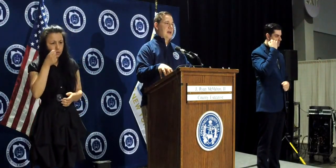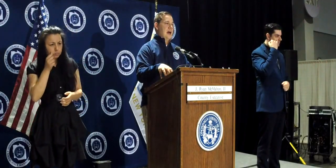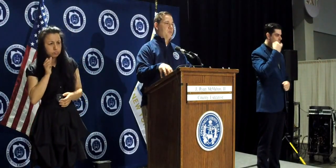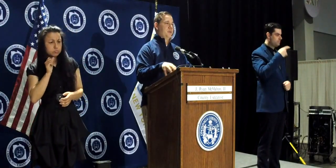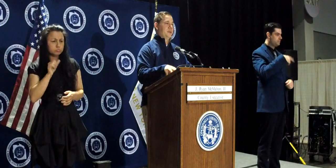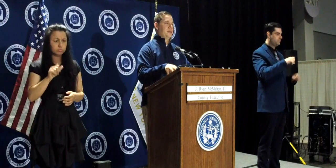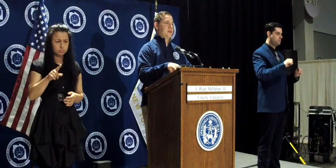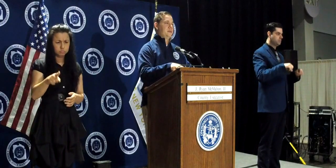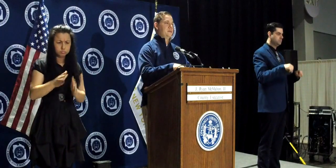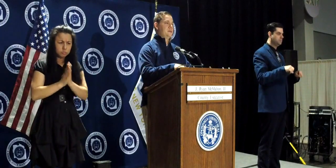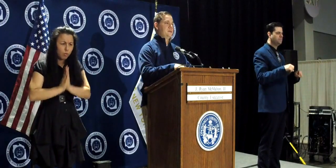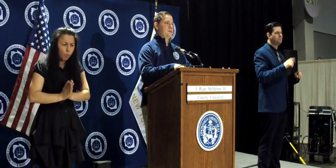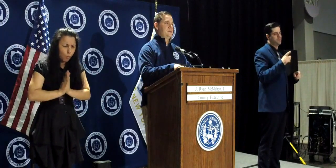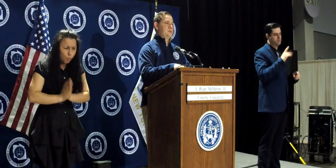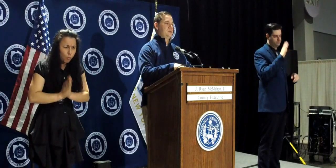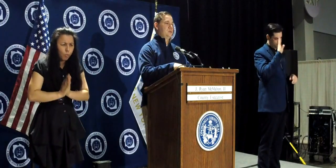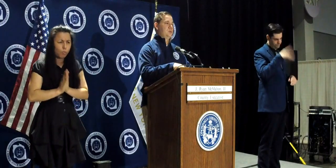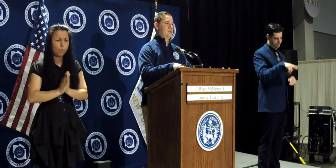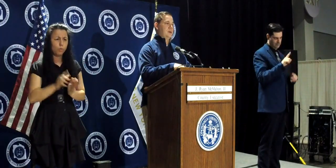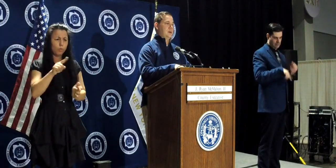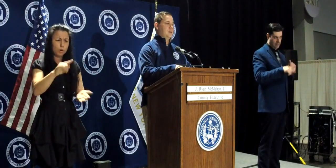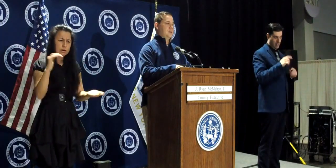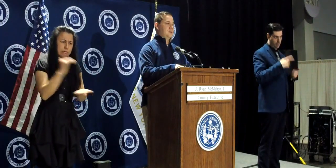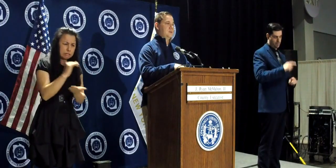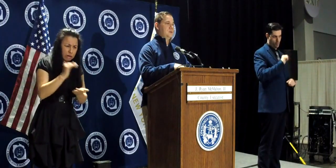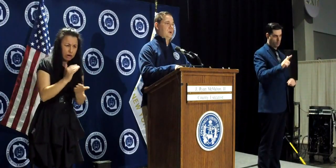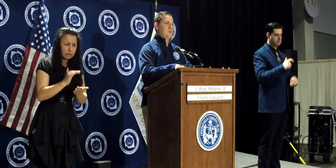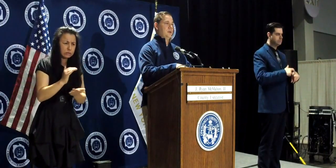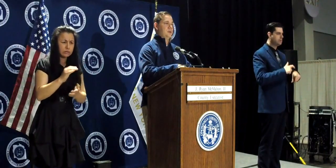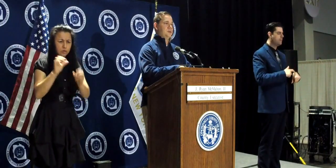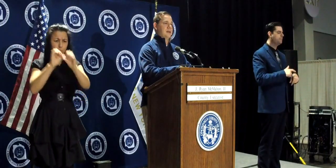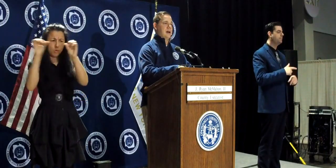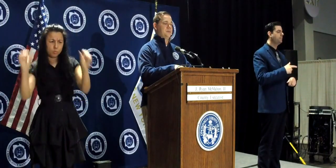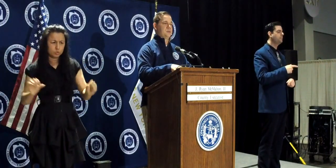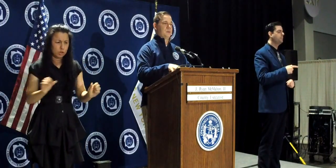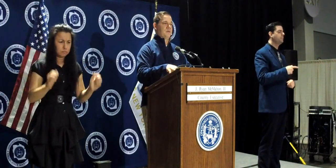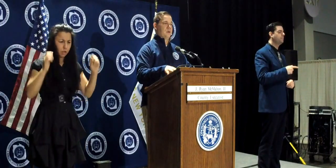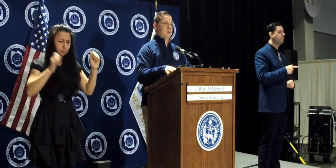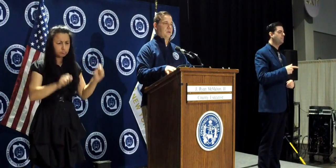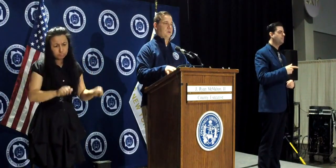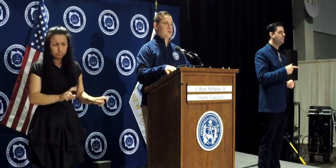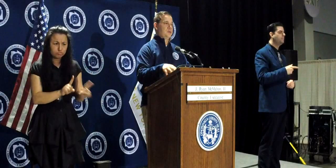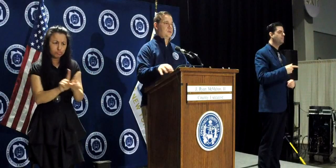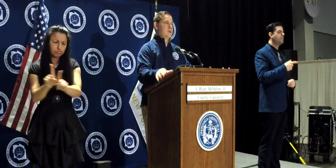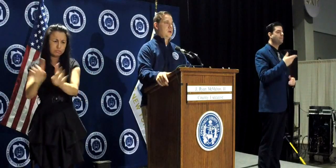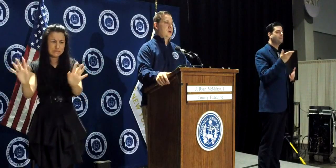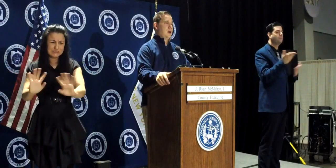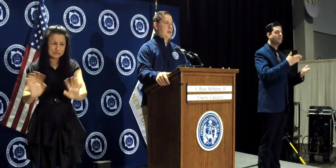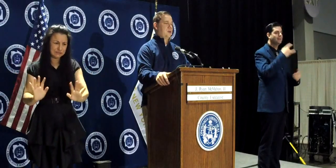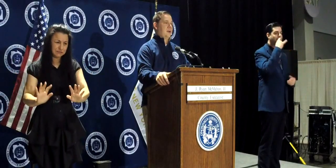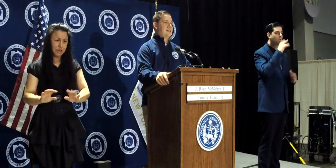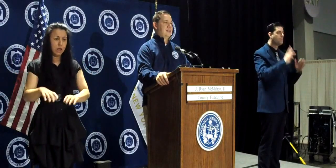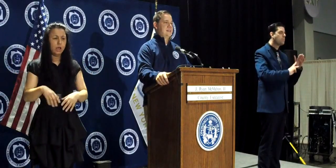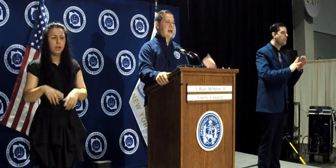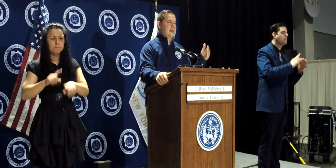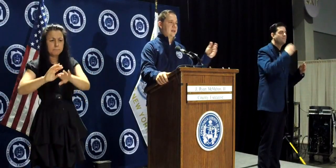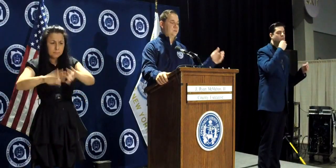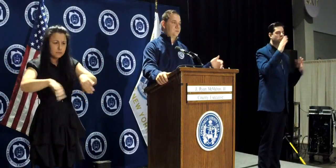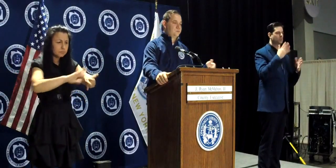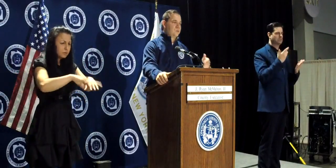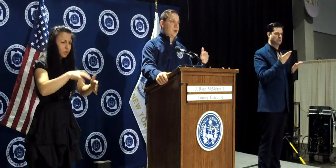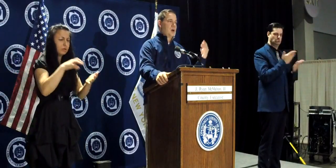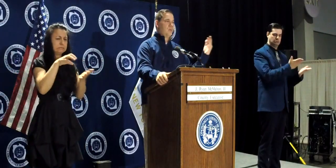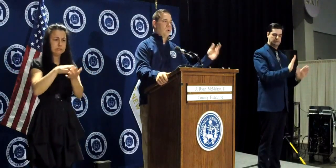to not bring the kids to Wegmans or Tops or wherever you're going to groceries. That creates